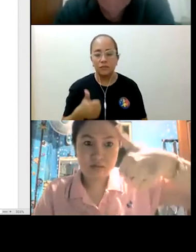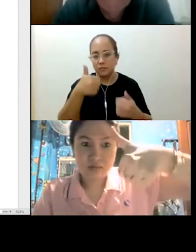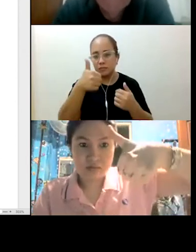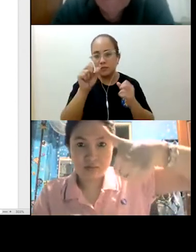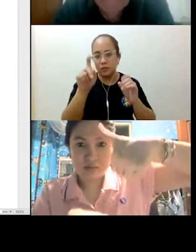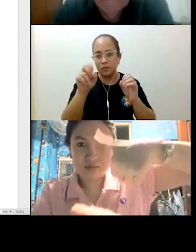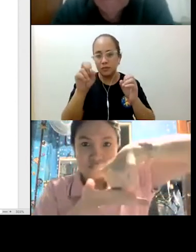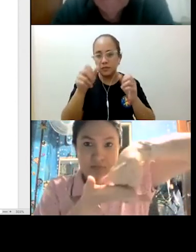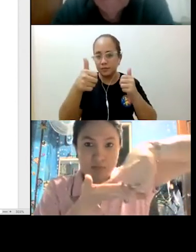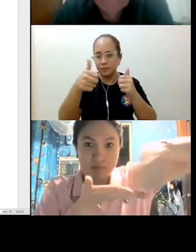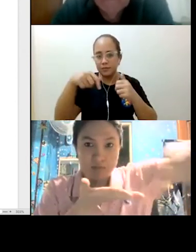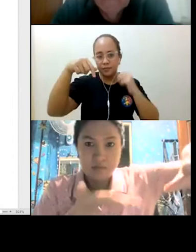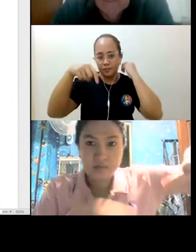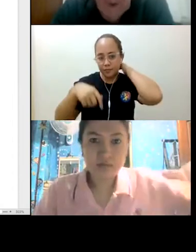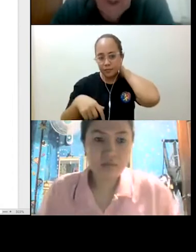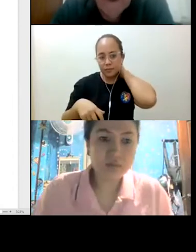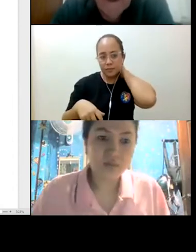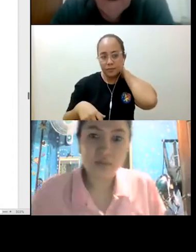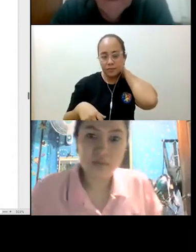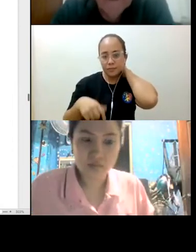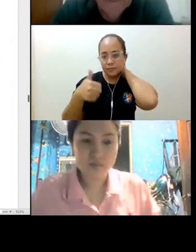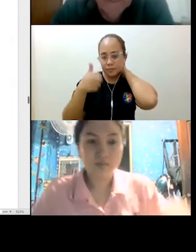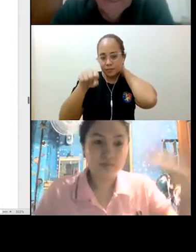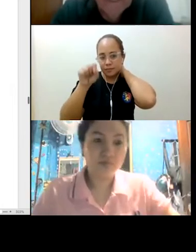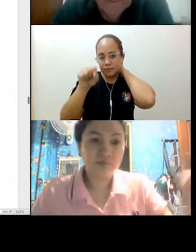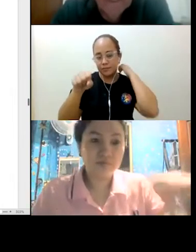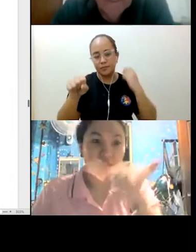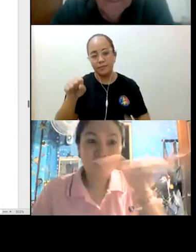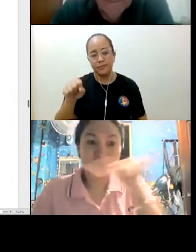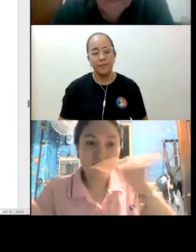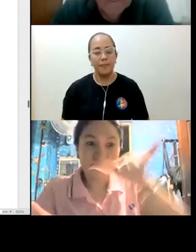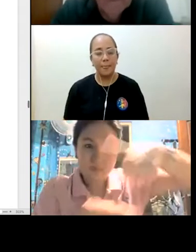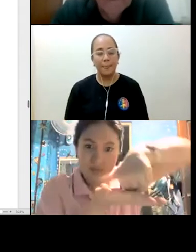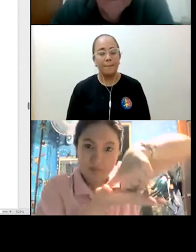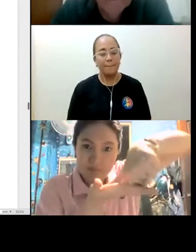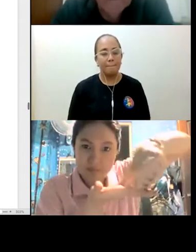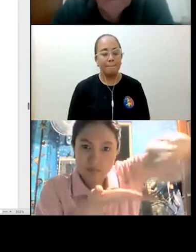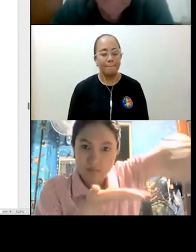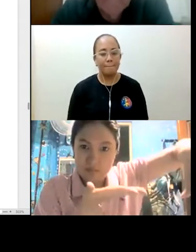Back down, that's fine. Yes. So that's whiteout, right?